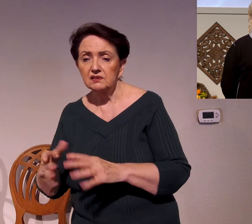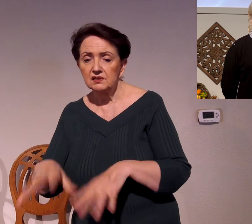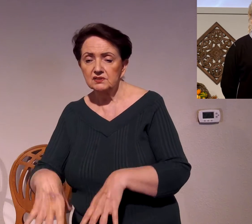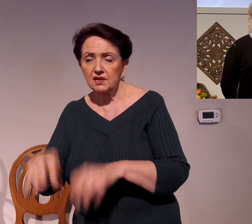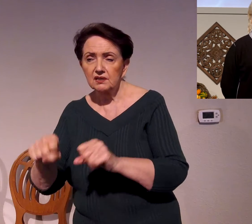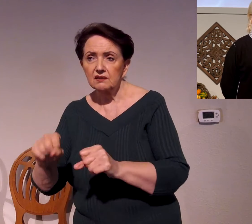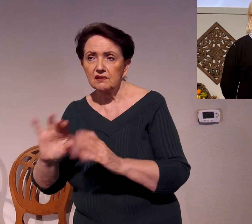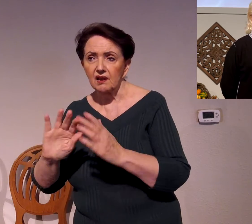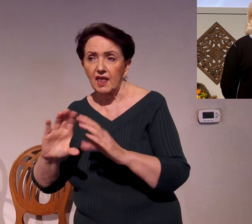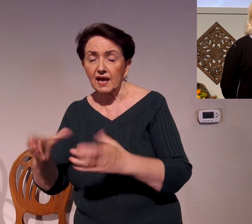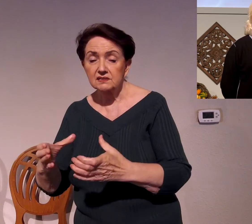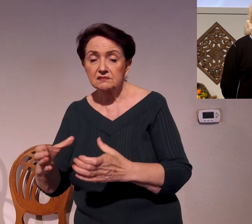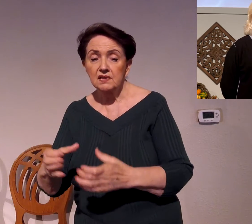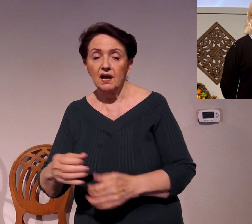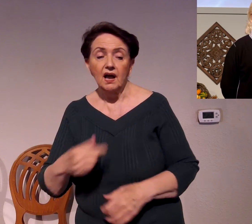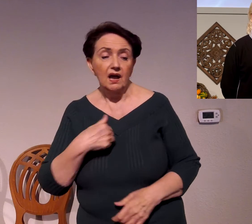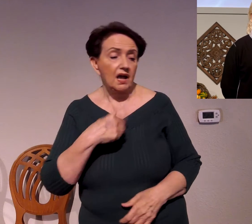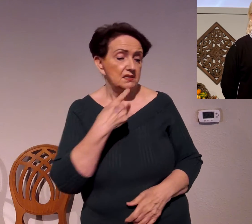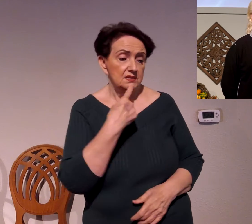those machines.